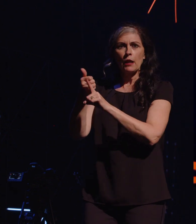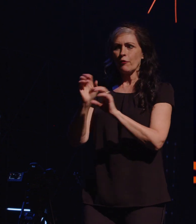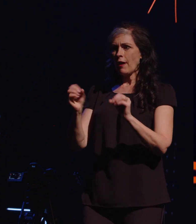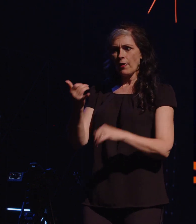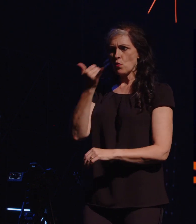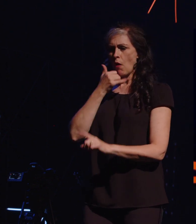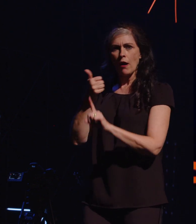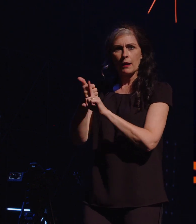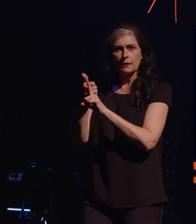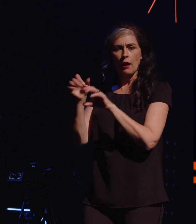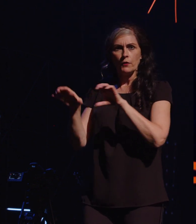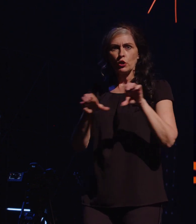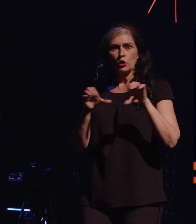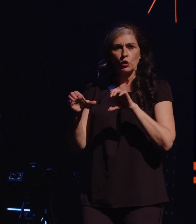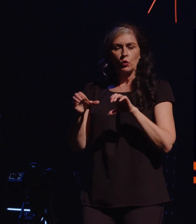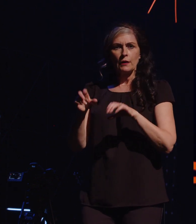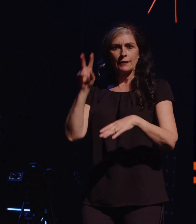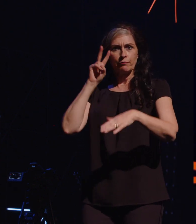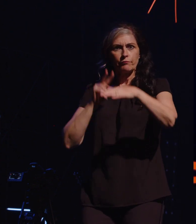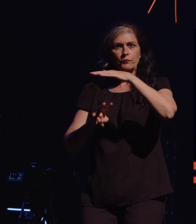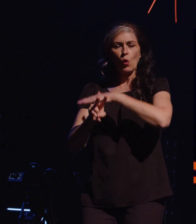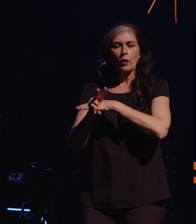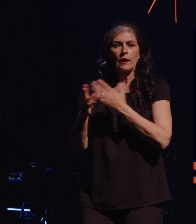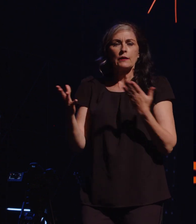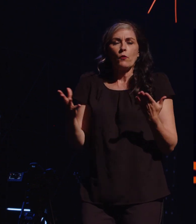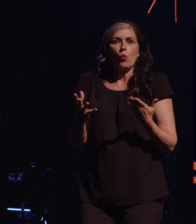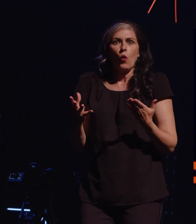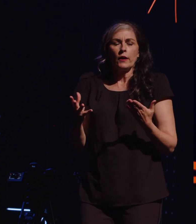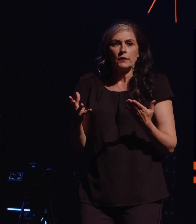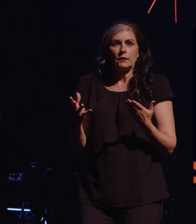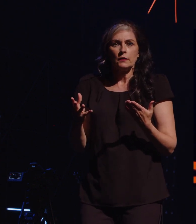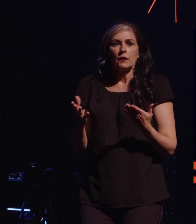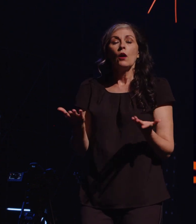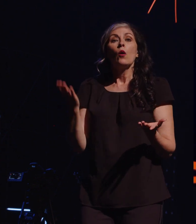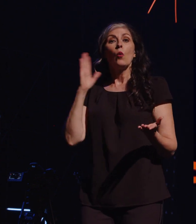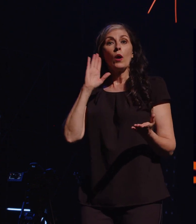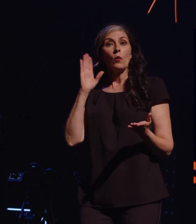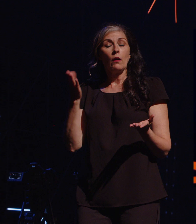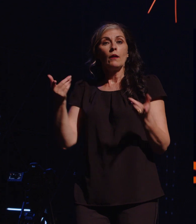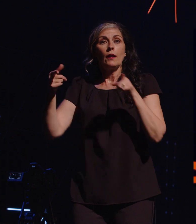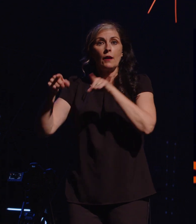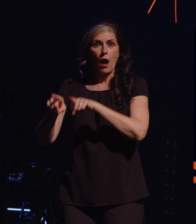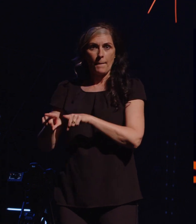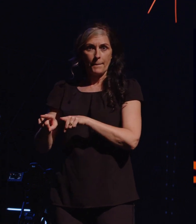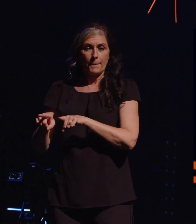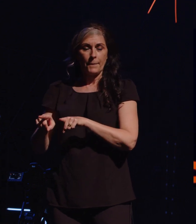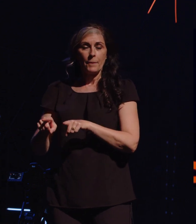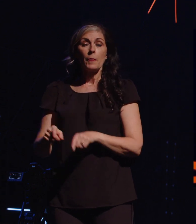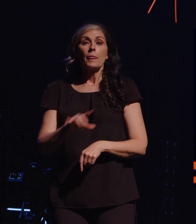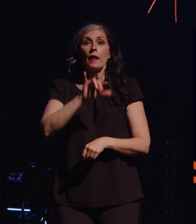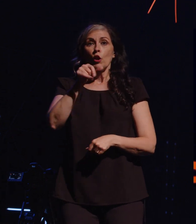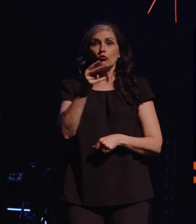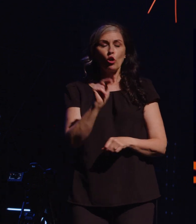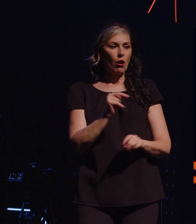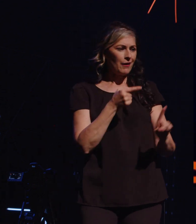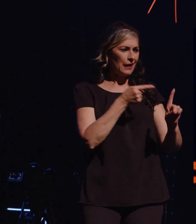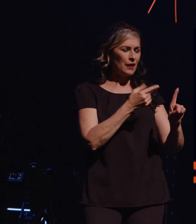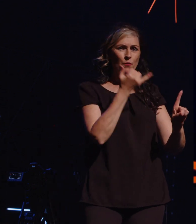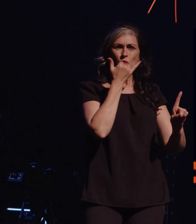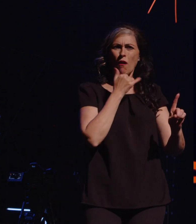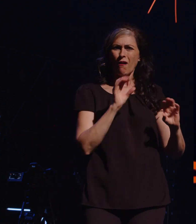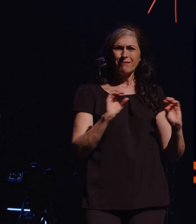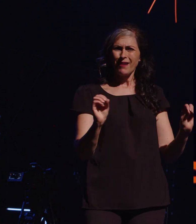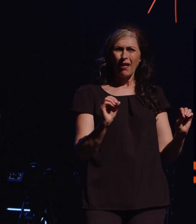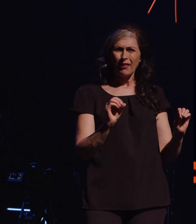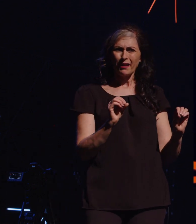wrong that he did. I mean, it's a forecast of what is to come. Like I said, John didn't do anything wrong. Long